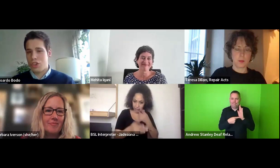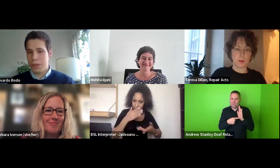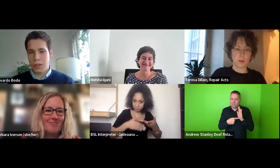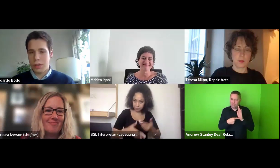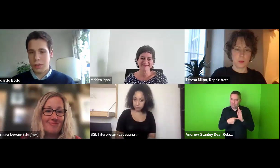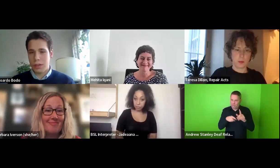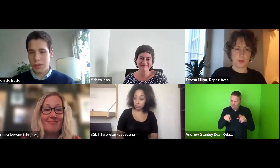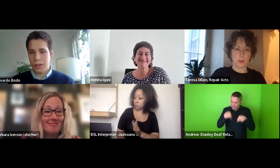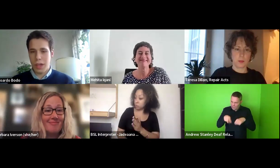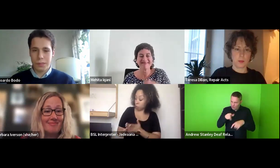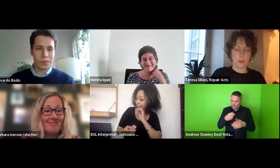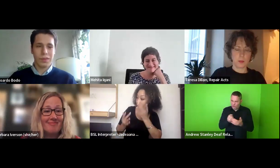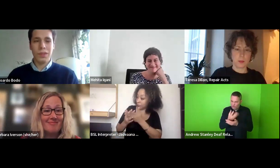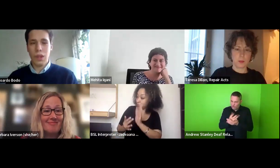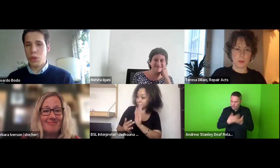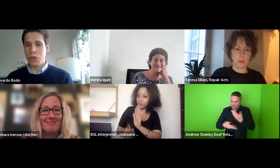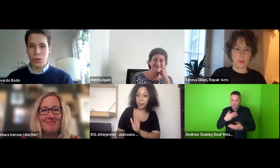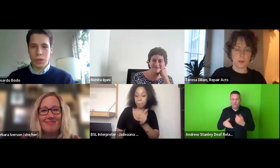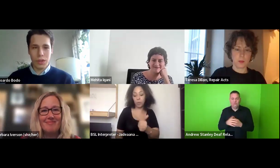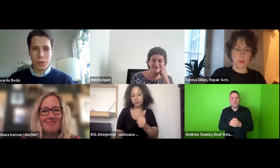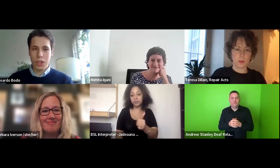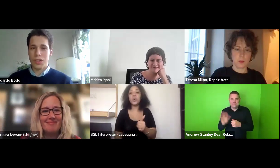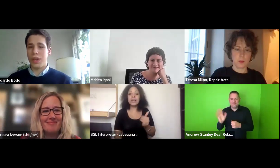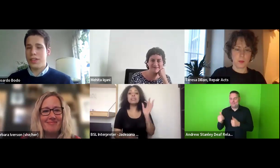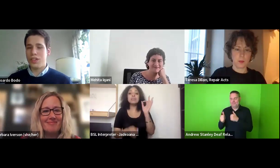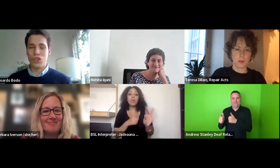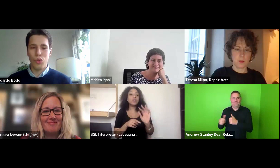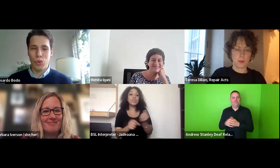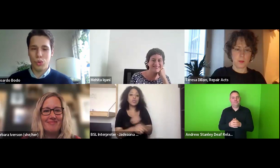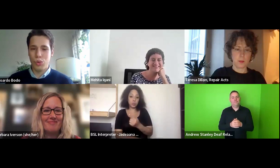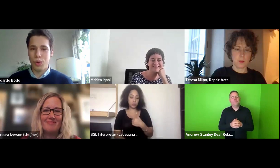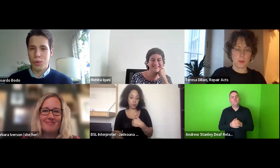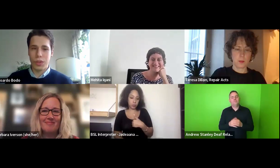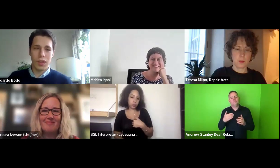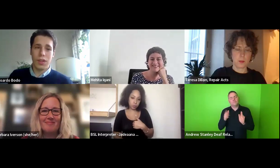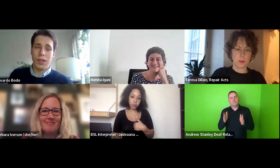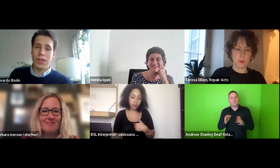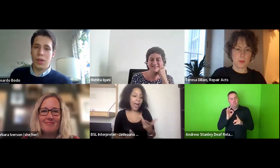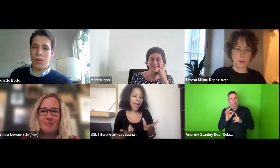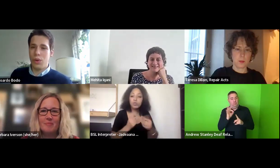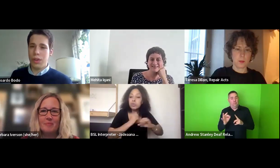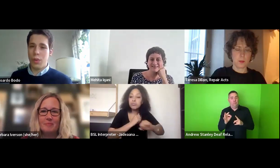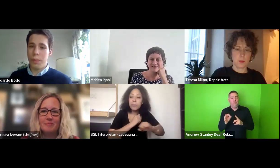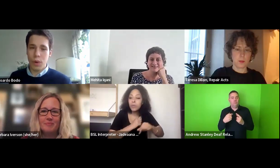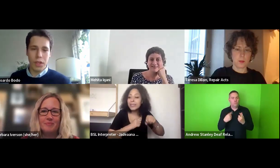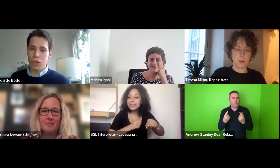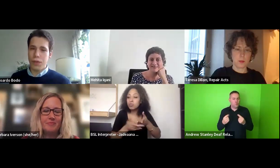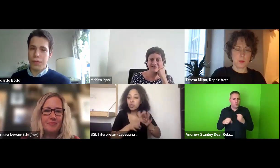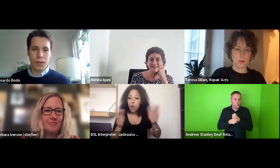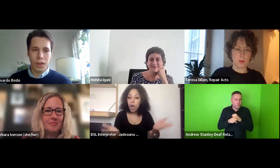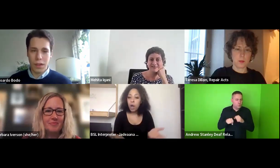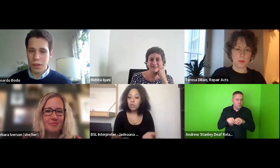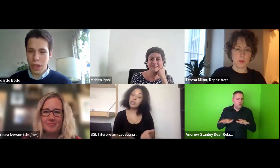Sure. Can I jump in? Yeah. What do we do? What does our organization do to promote this around the world? Well, probably